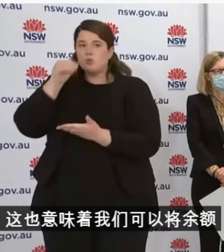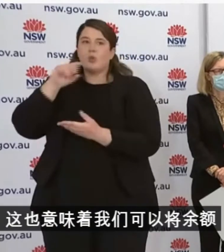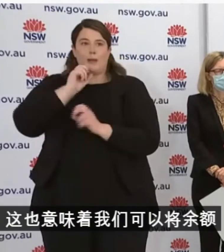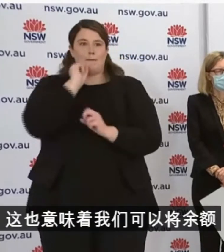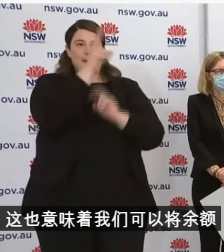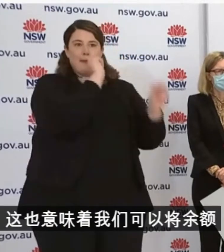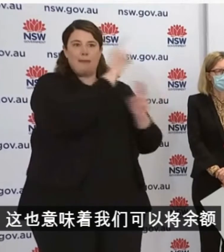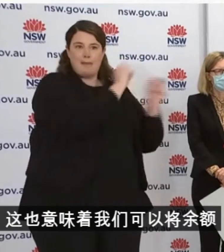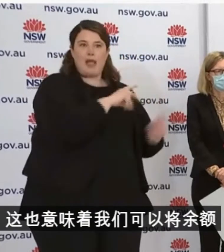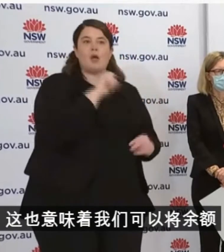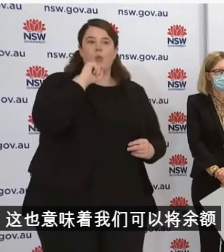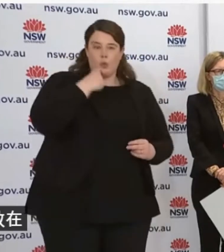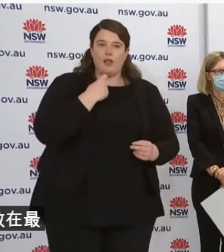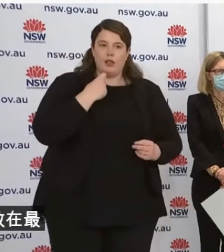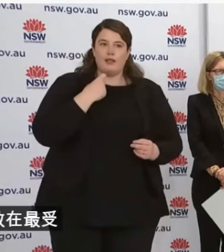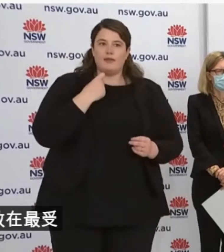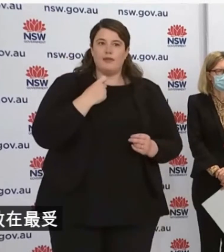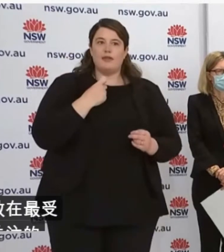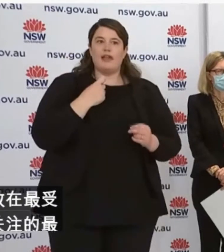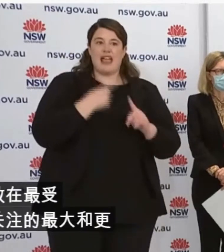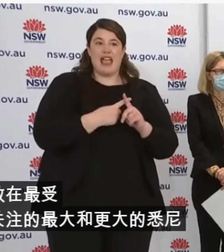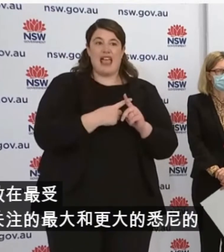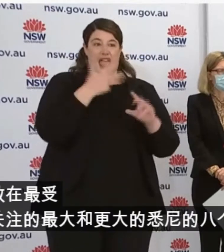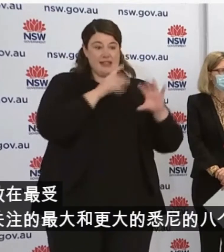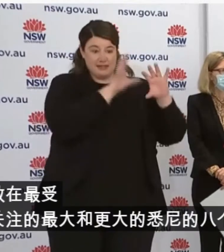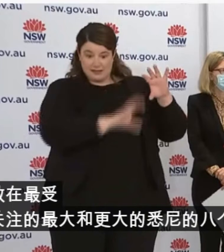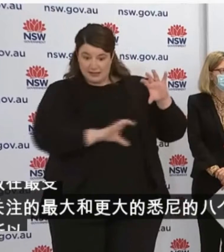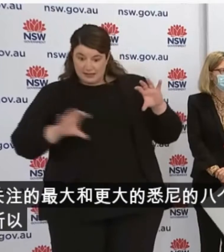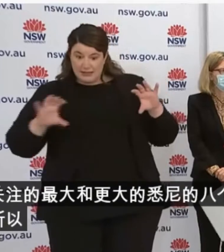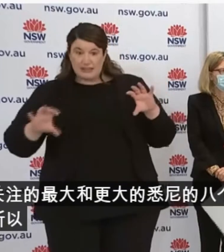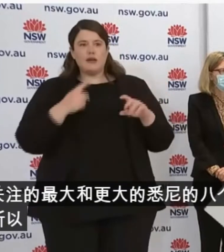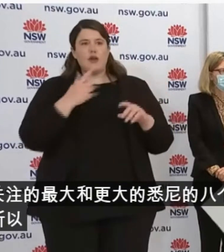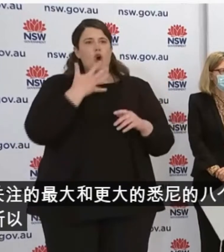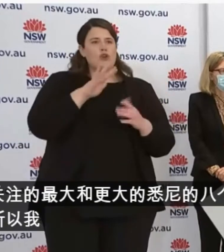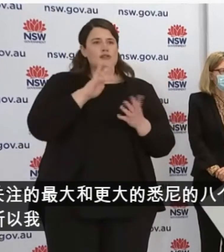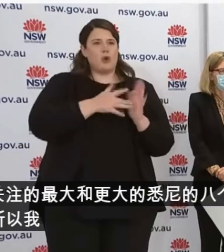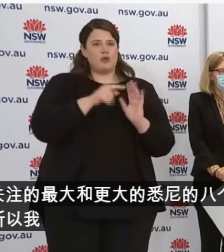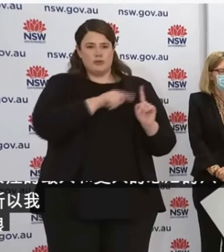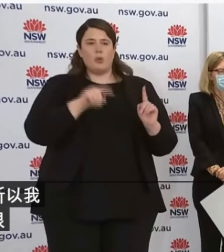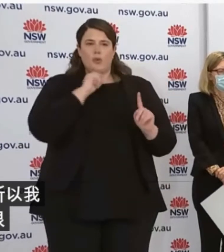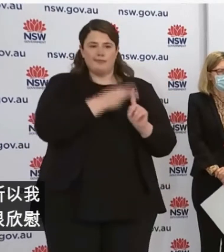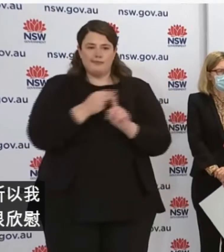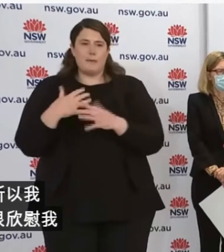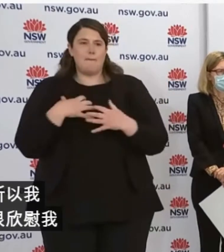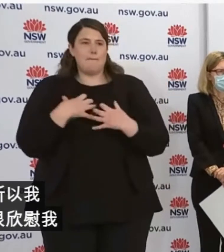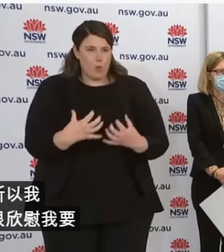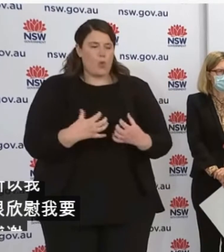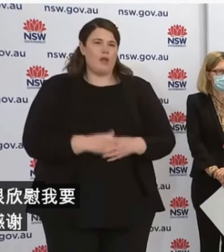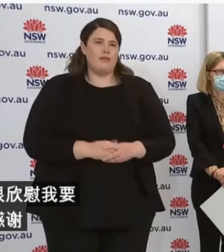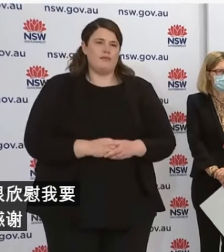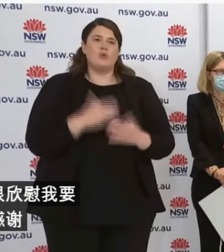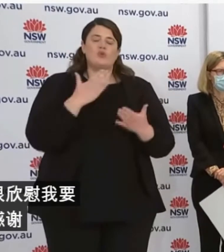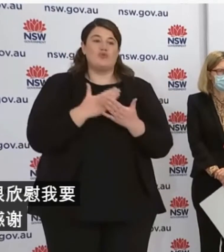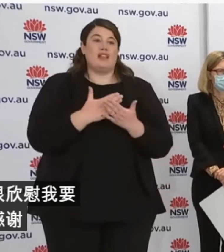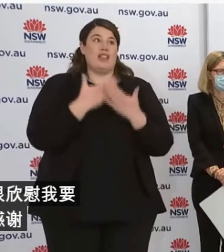balance into those 8 local government areas in Greater Sydney of concern in particular. So I'm very relieved about that. I want to thank the